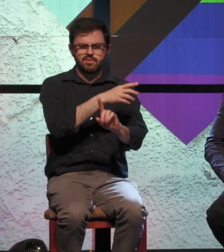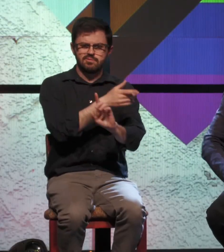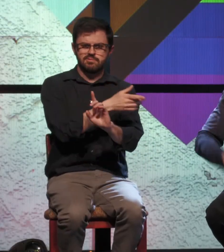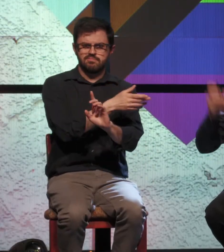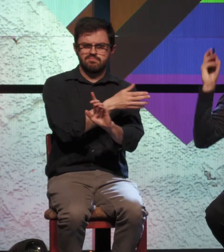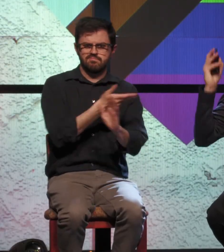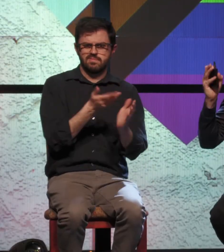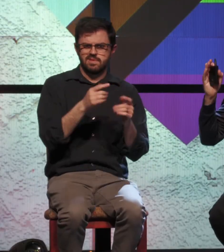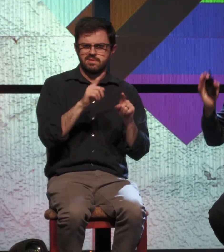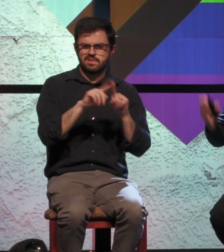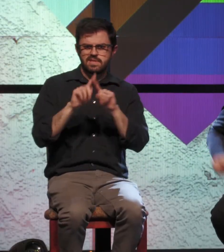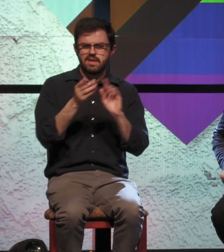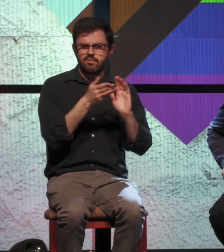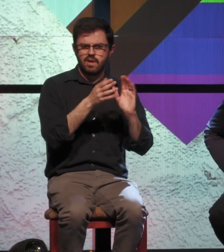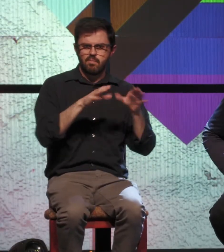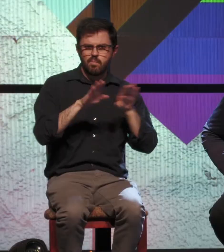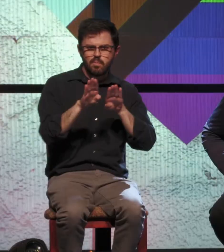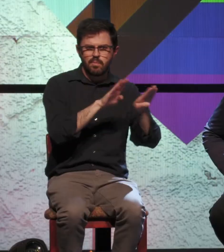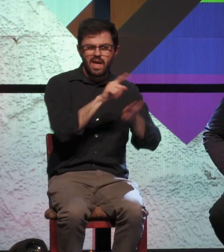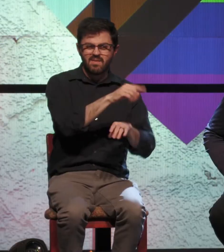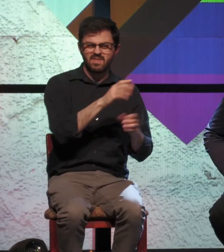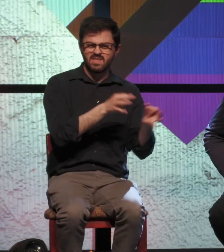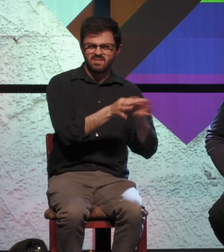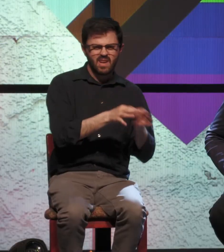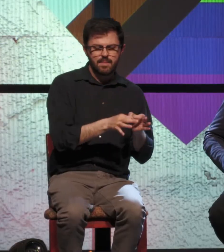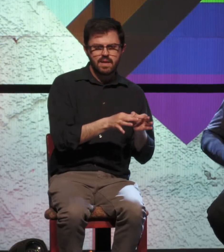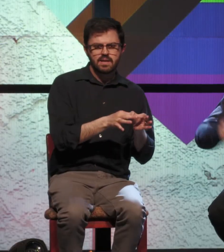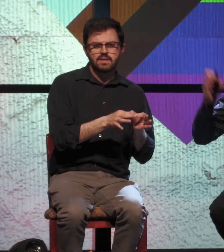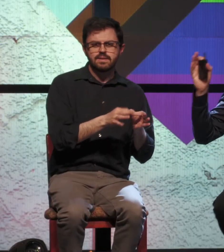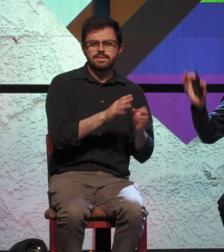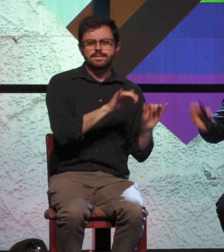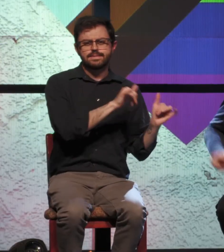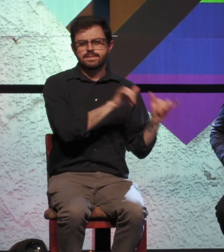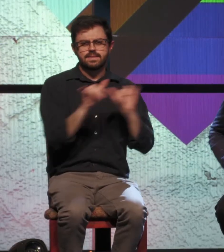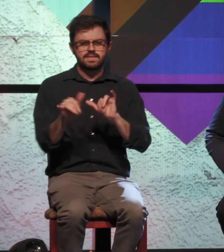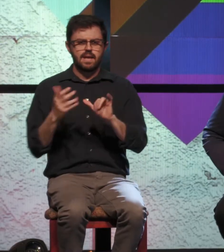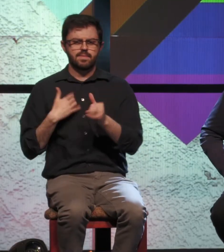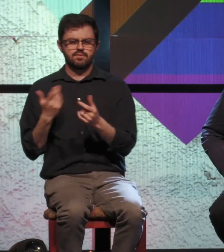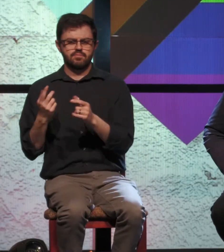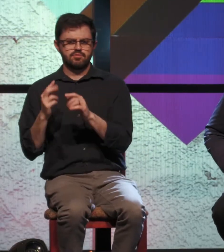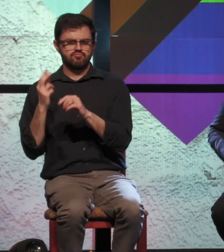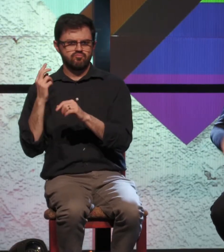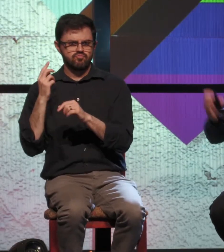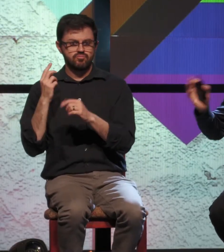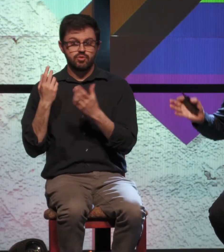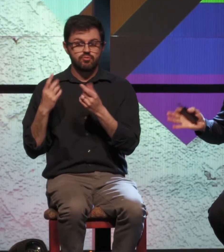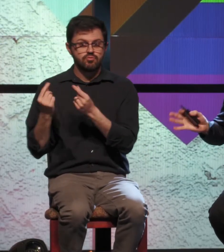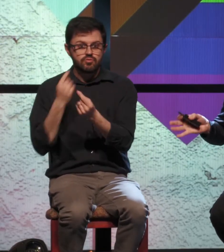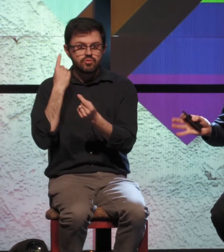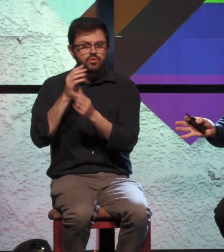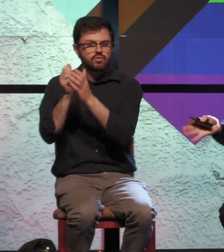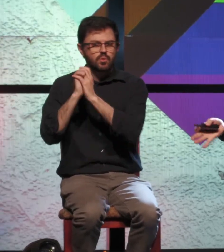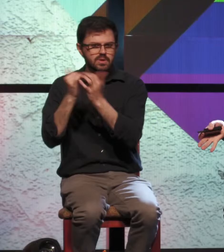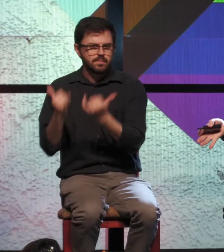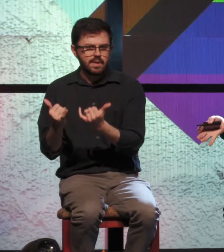practices. I don't care if you play bubble soccer. I don't care if you write a check for $1 million. Ryan might, but I